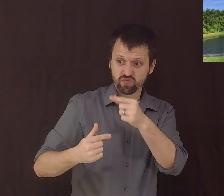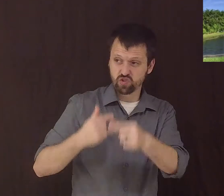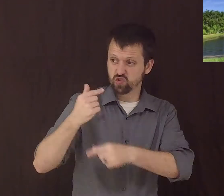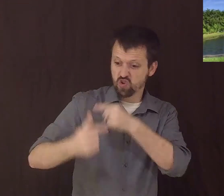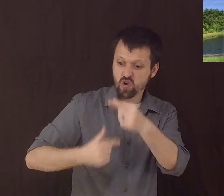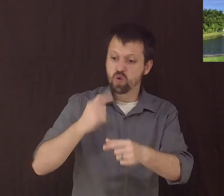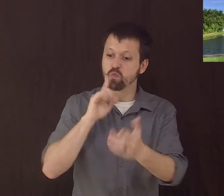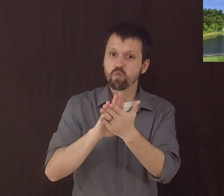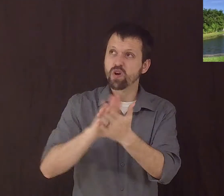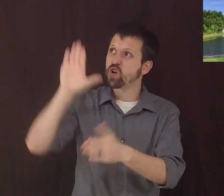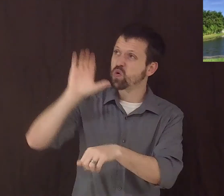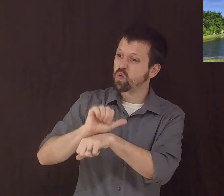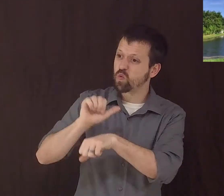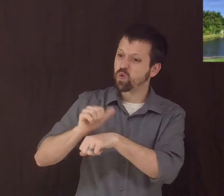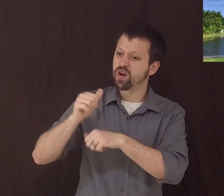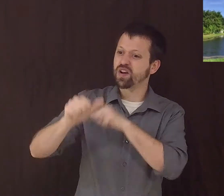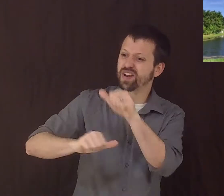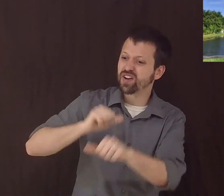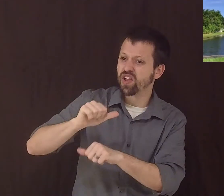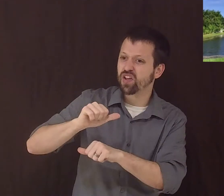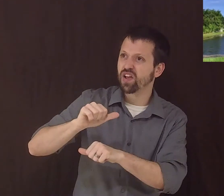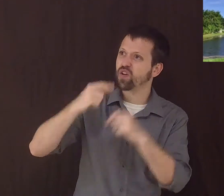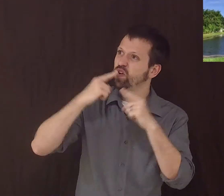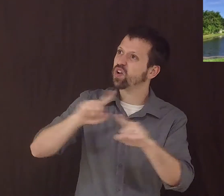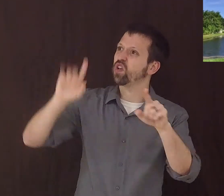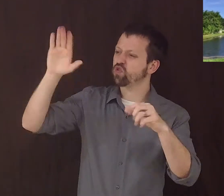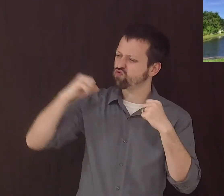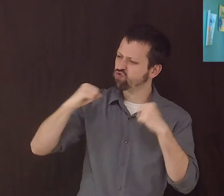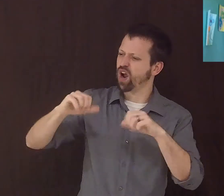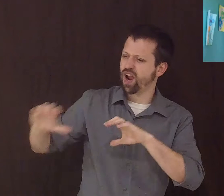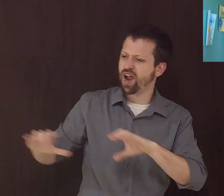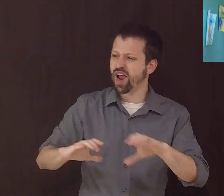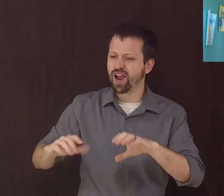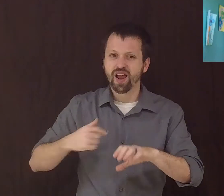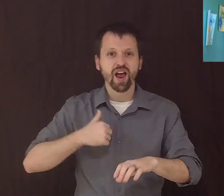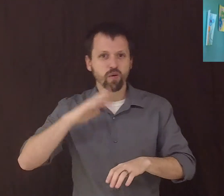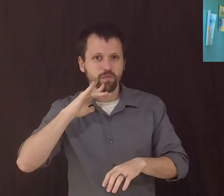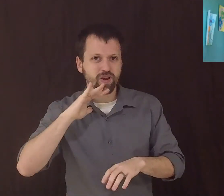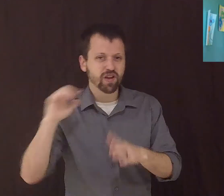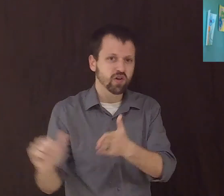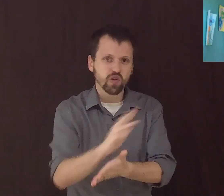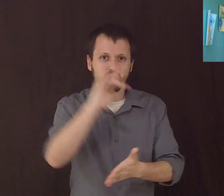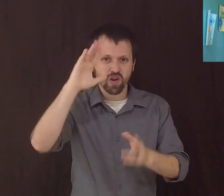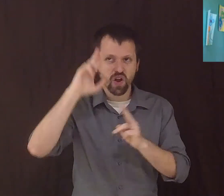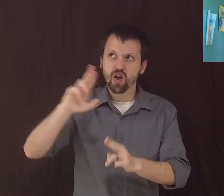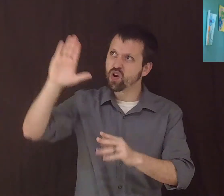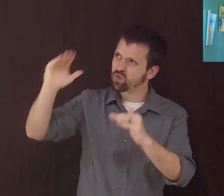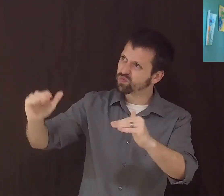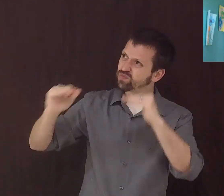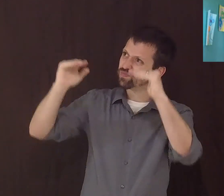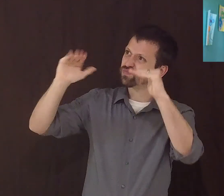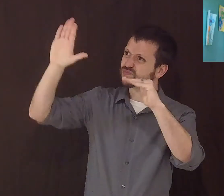shall praise your works to another, and shall declare your mighty acts. I will speak of the glorious honor of your majesty, and